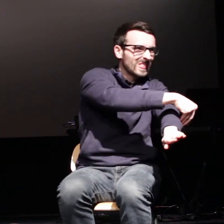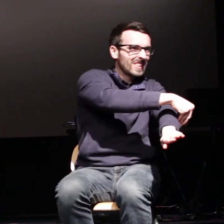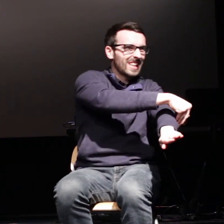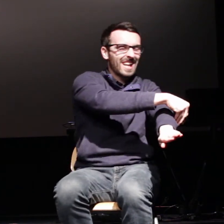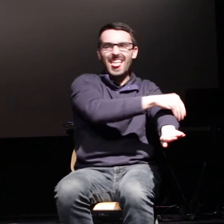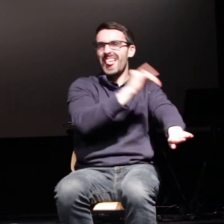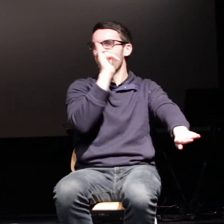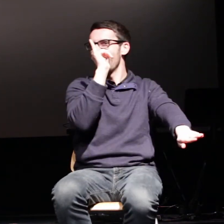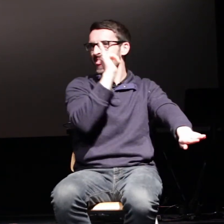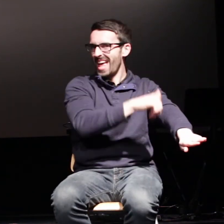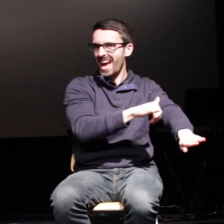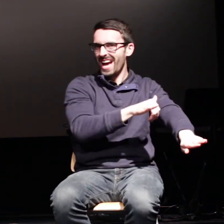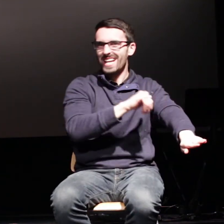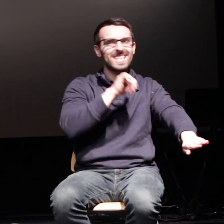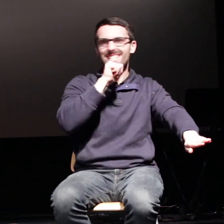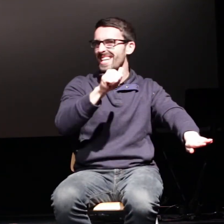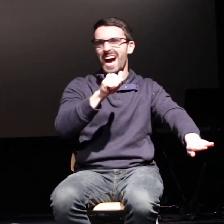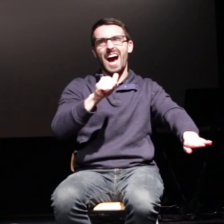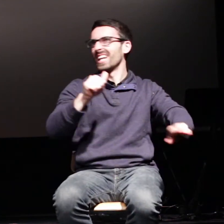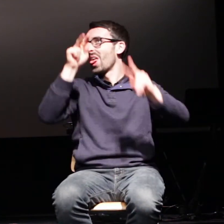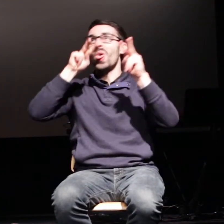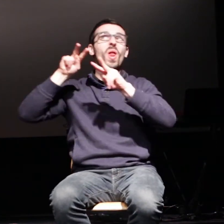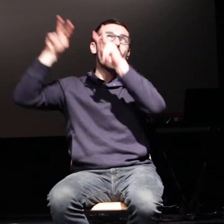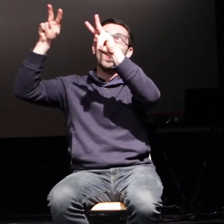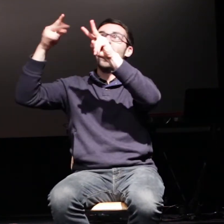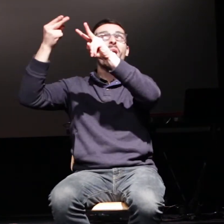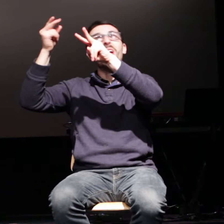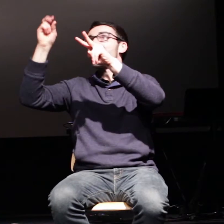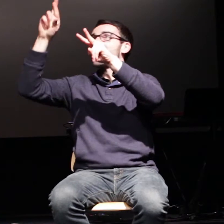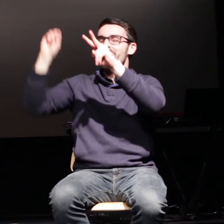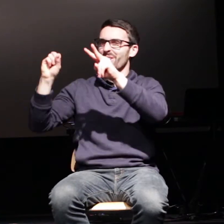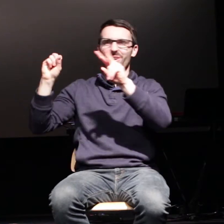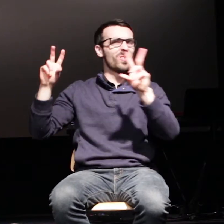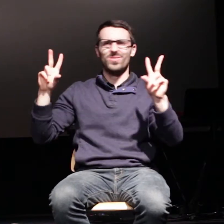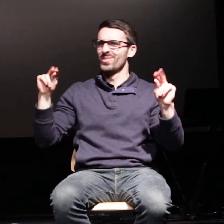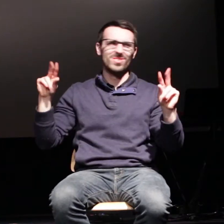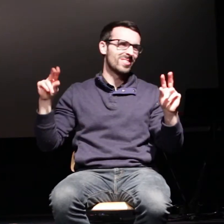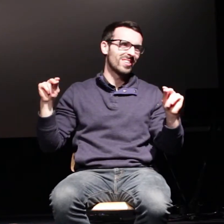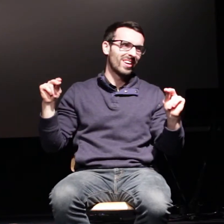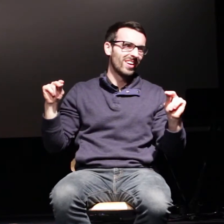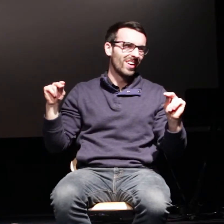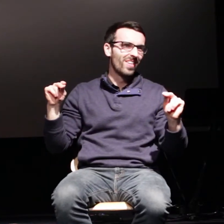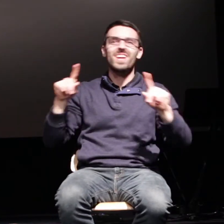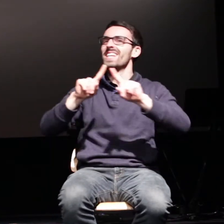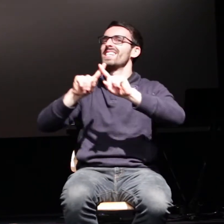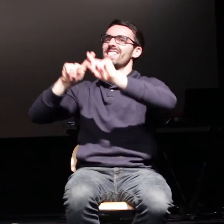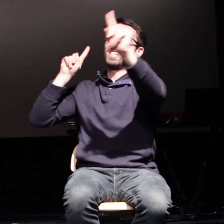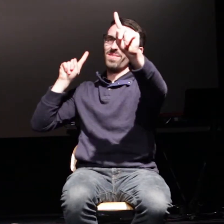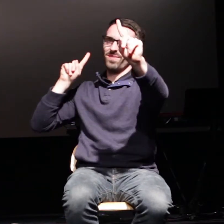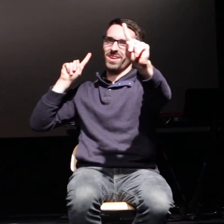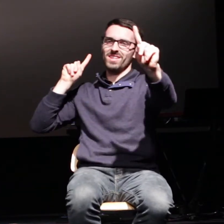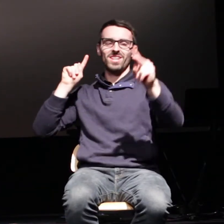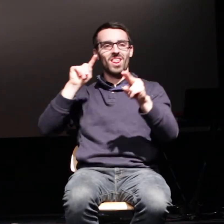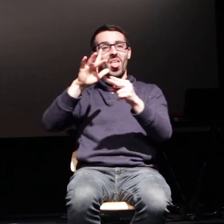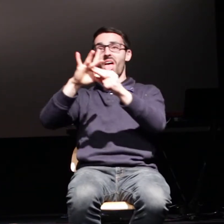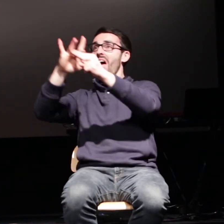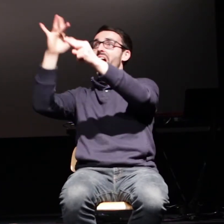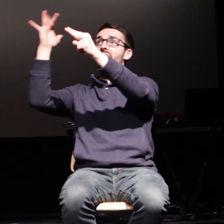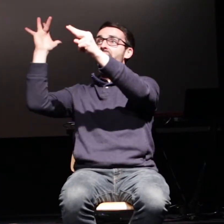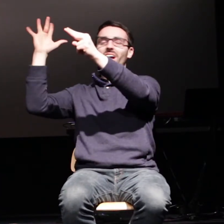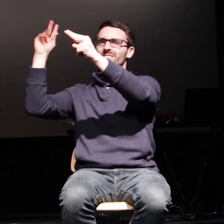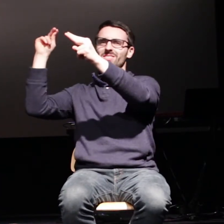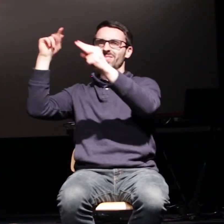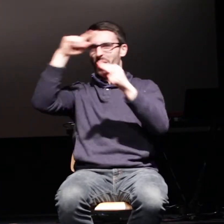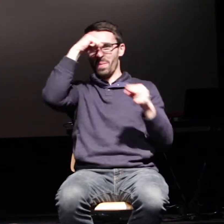kind of injury does not get you that kind of hero status, let me assure you. It gets you a totally different kind of status with nicknames and things like that